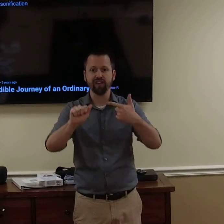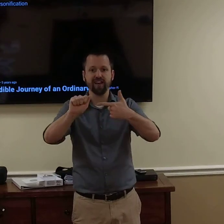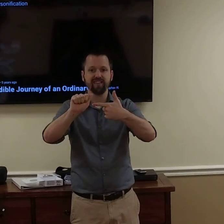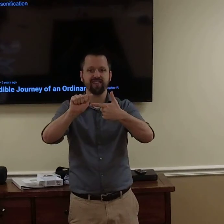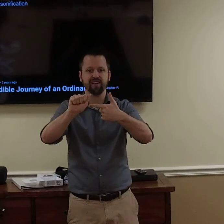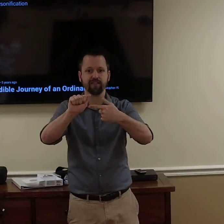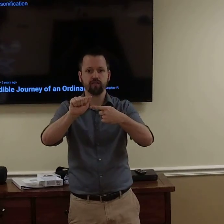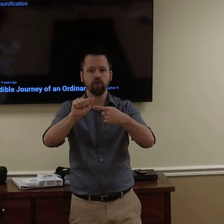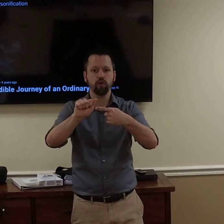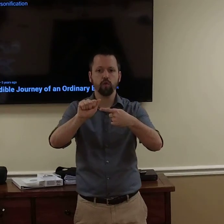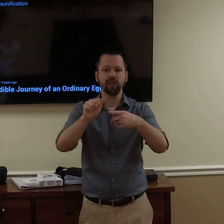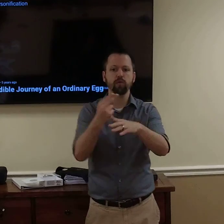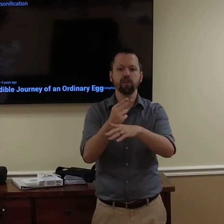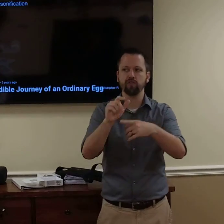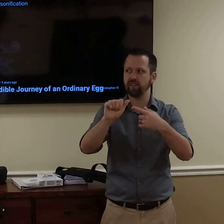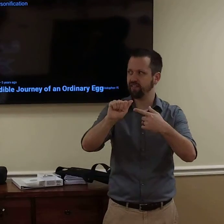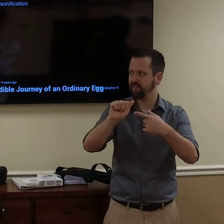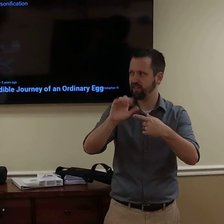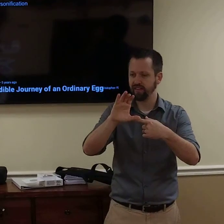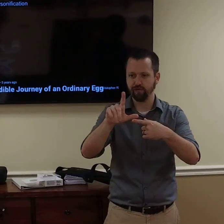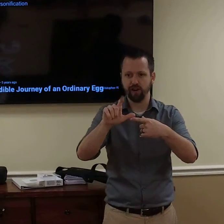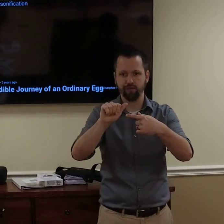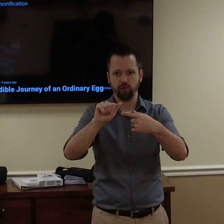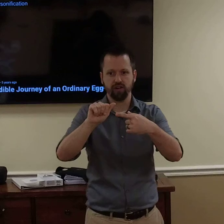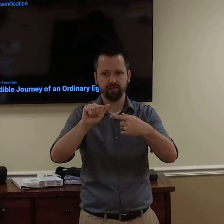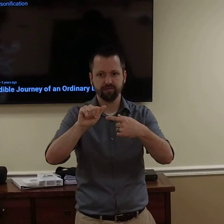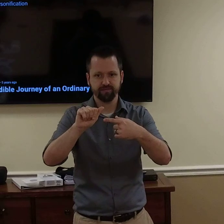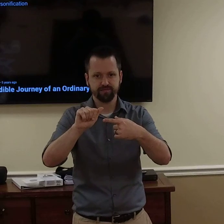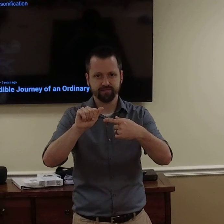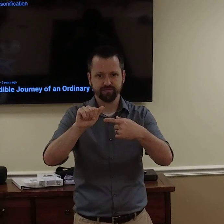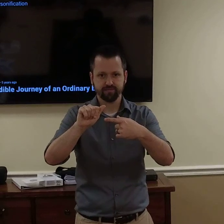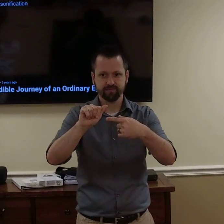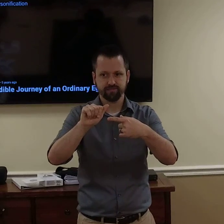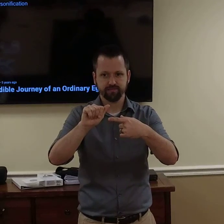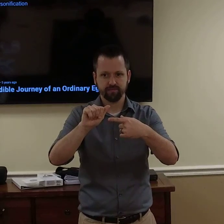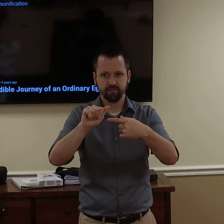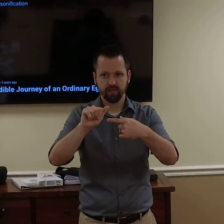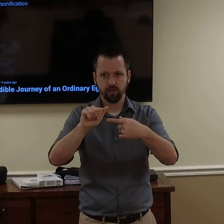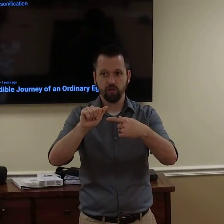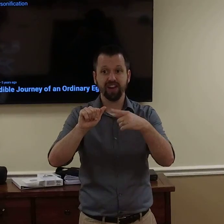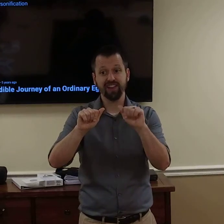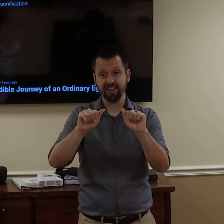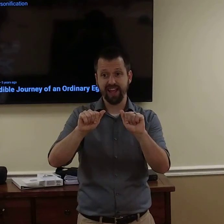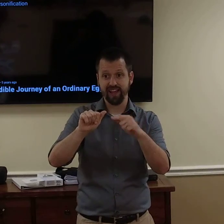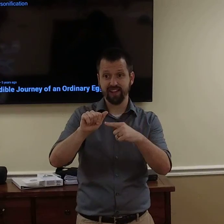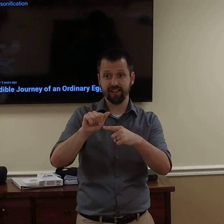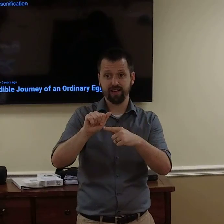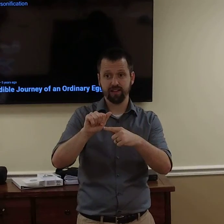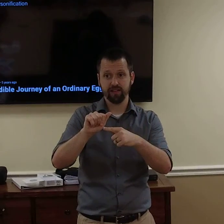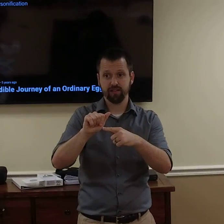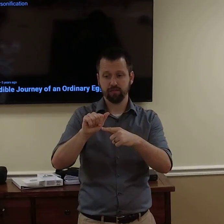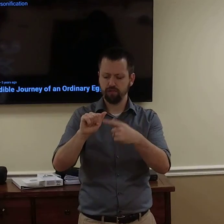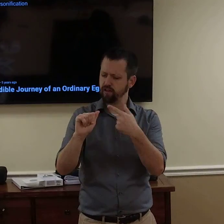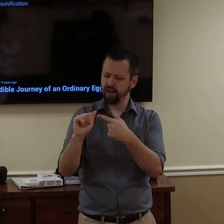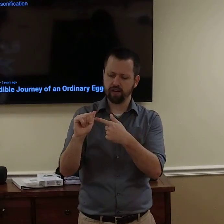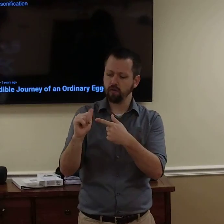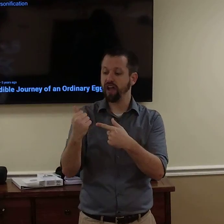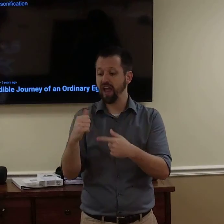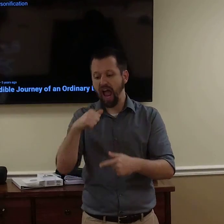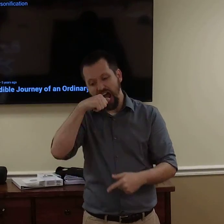I said this, what can we use this as a classifier for? A. Well, it is an A. It's not a, well, yeah.